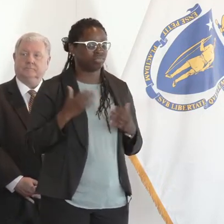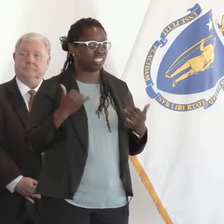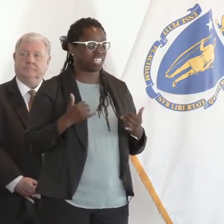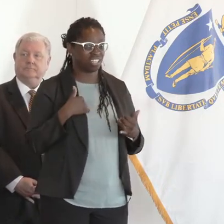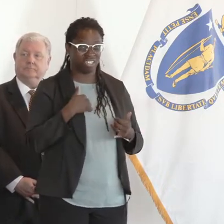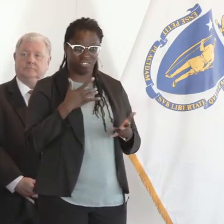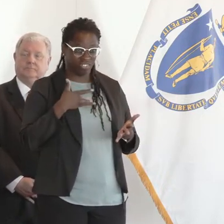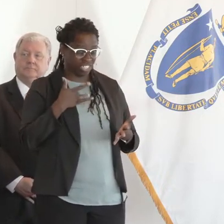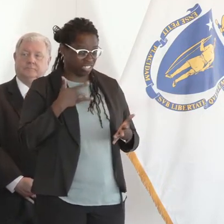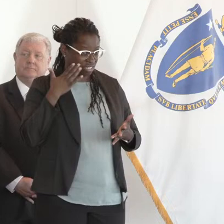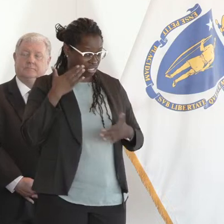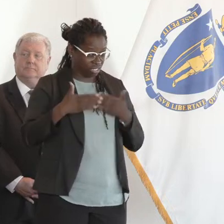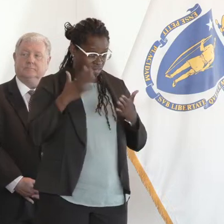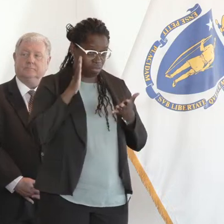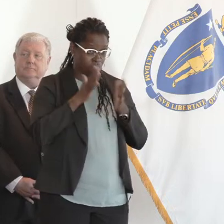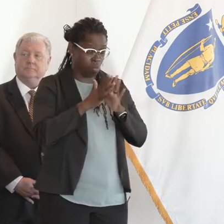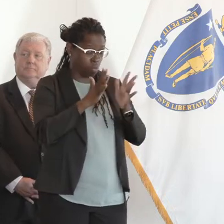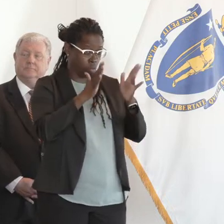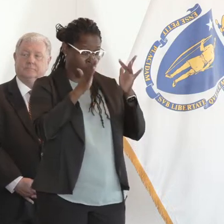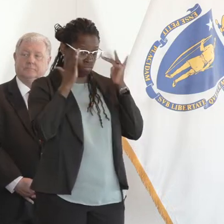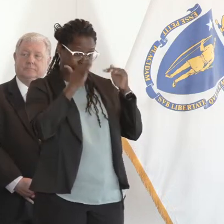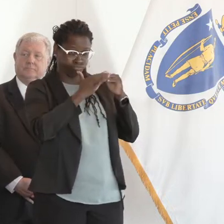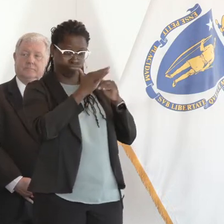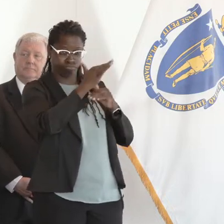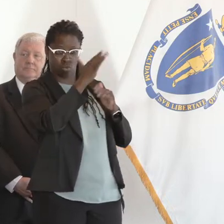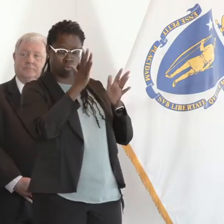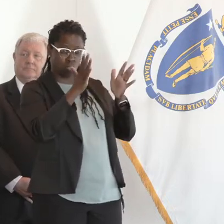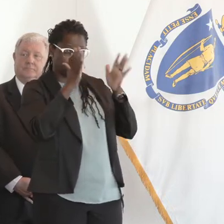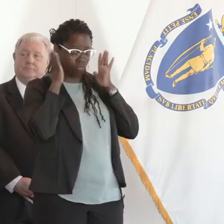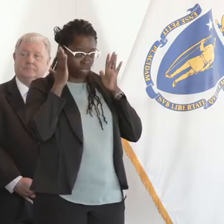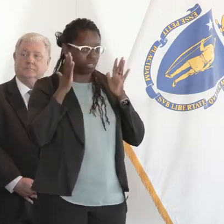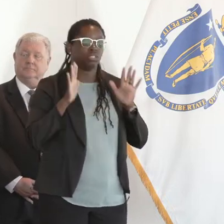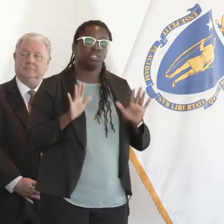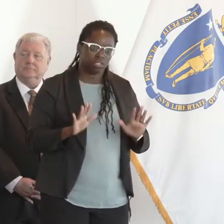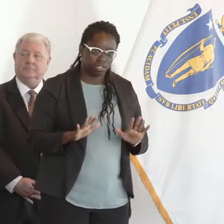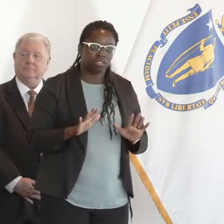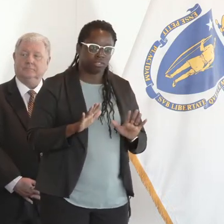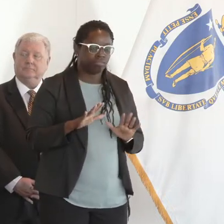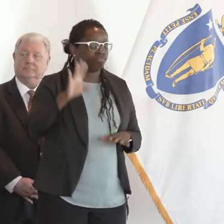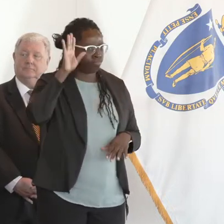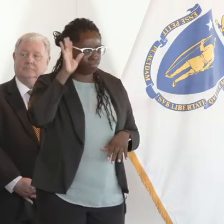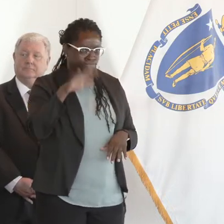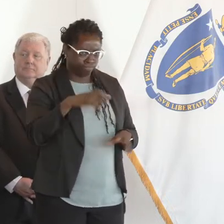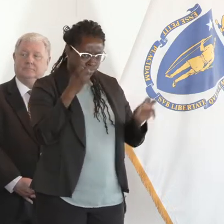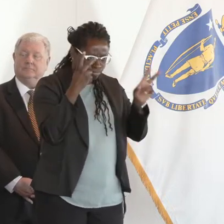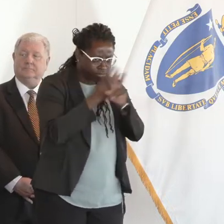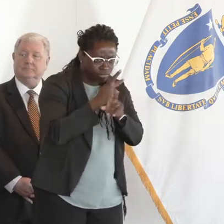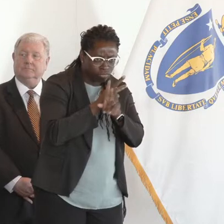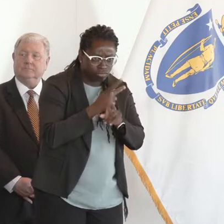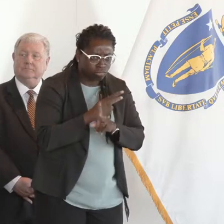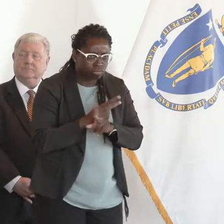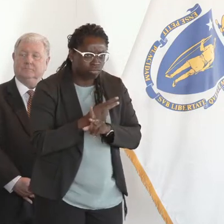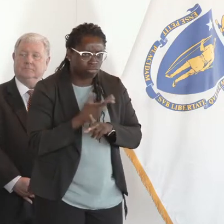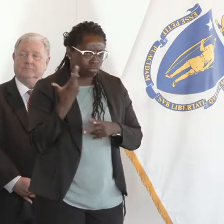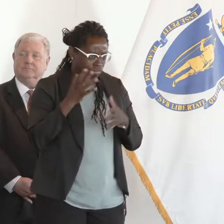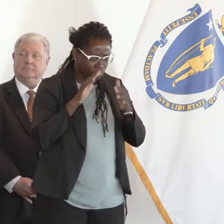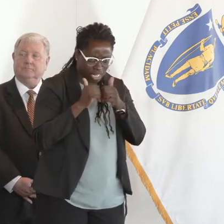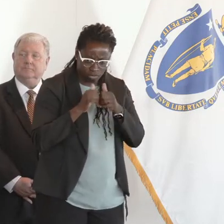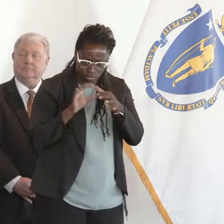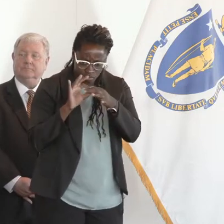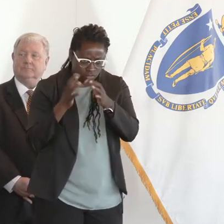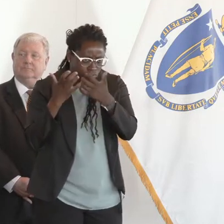all sides, we know that finding the anchors for coordination, for progress,